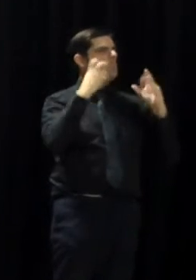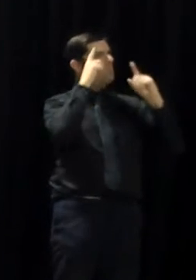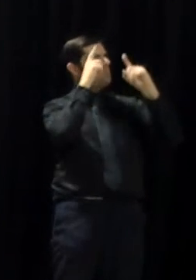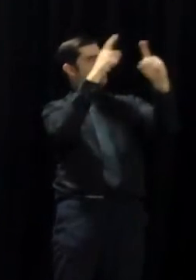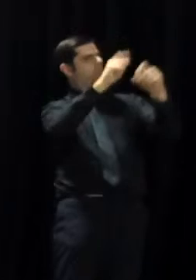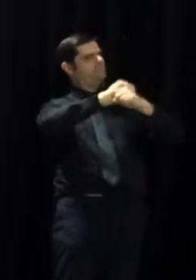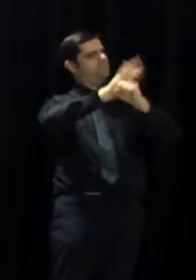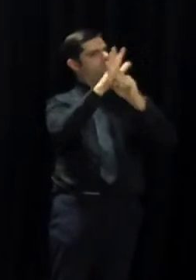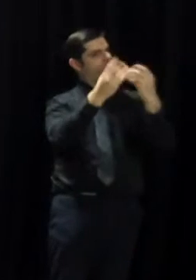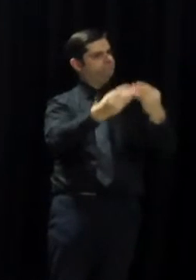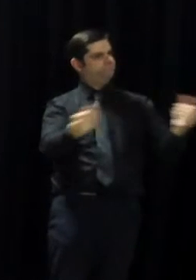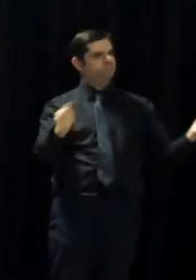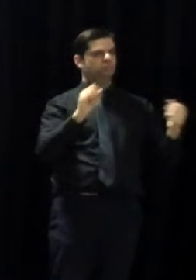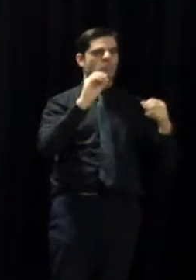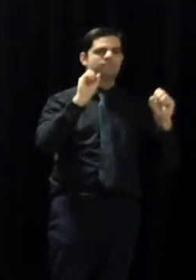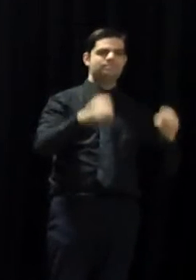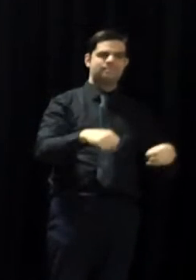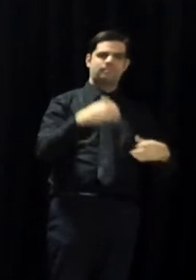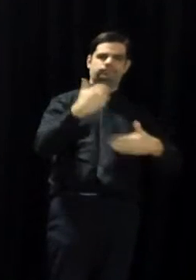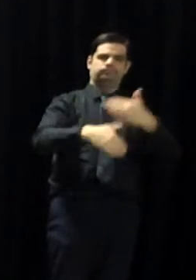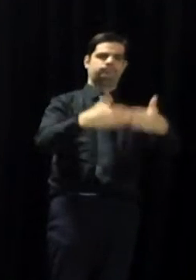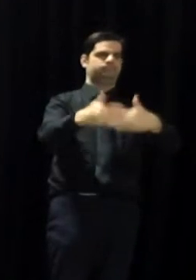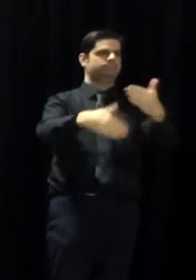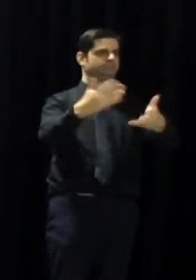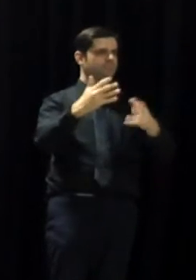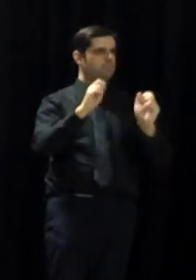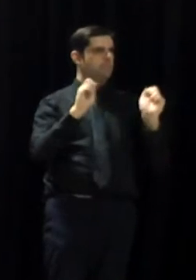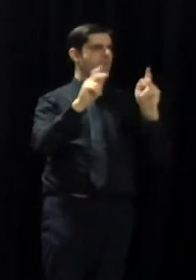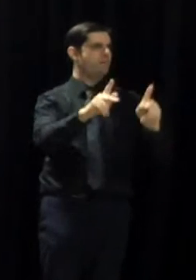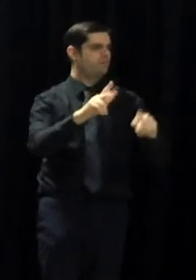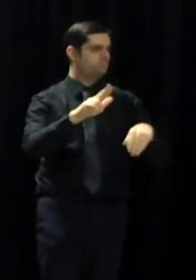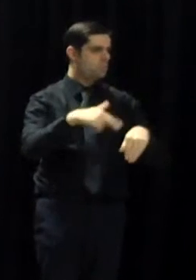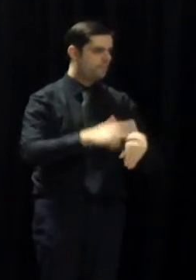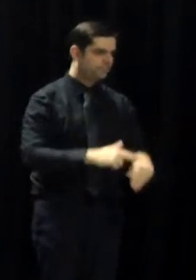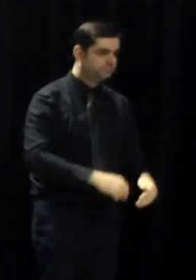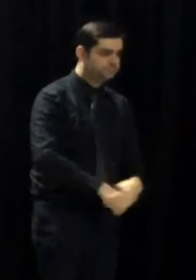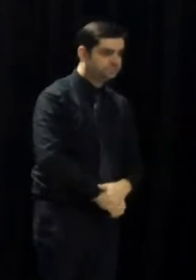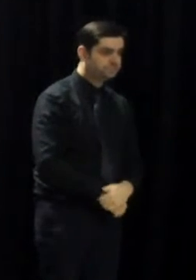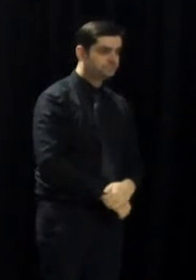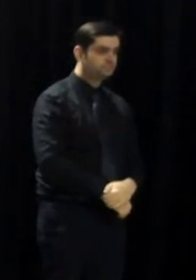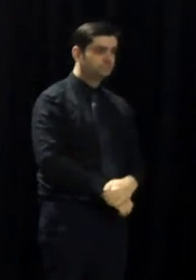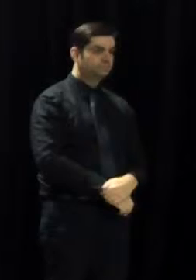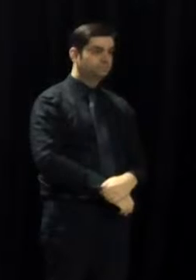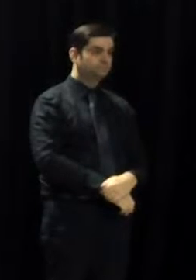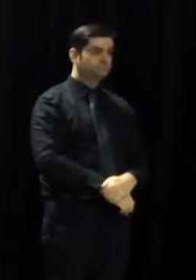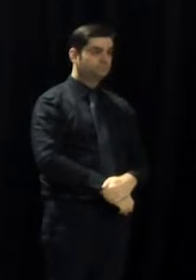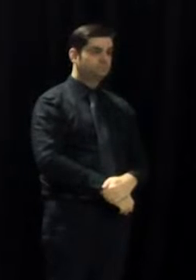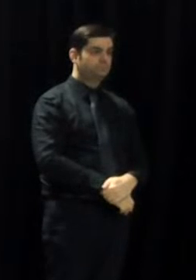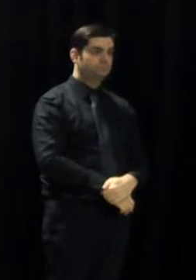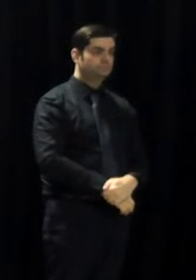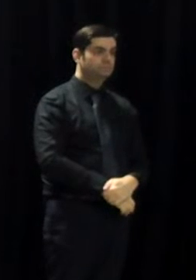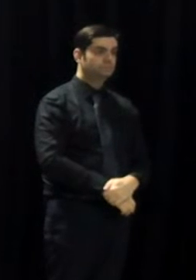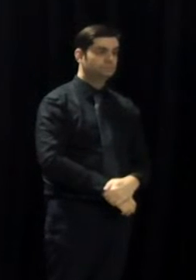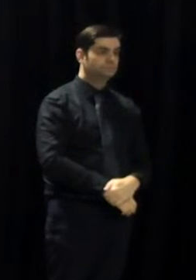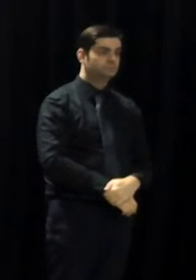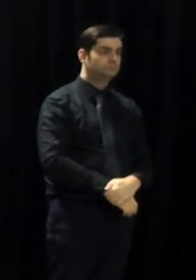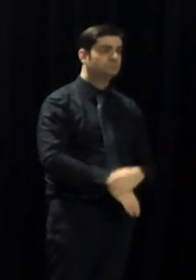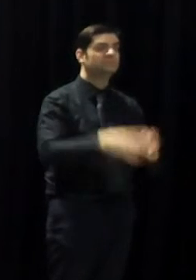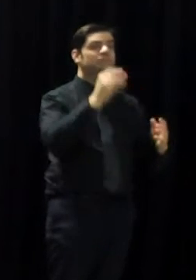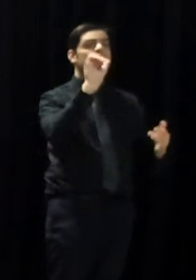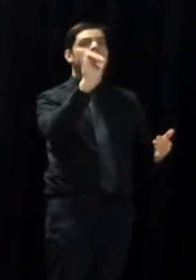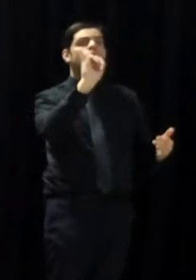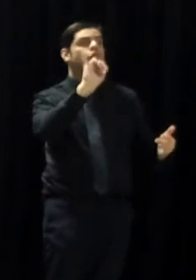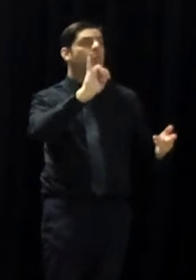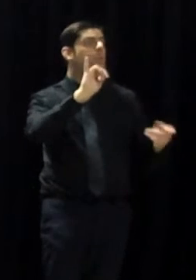want to thank them, but we want to offer the same cry to our other corporate partners. If they want to participate, please